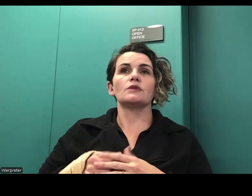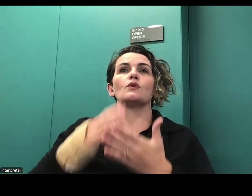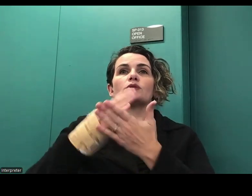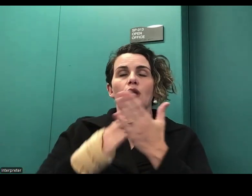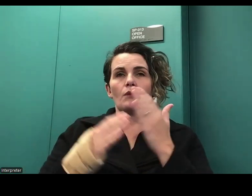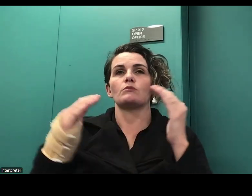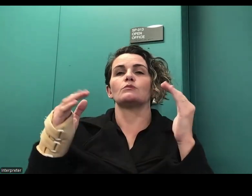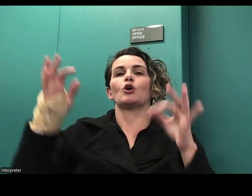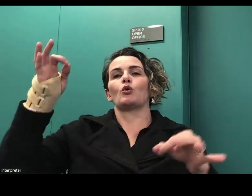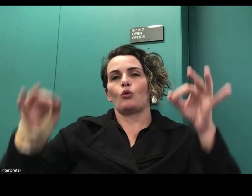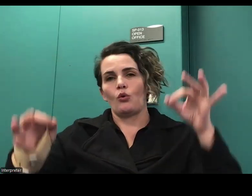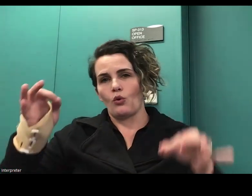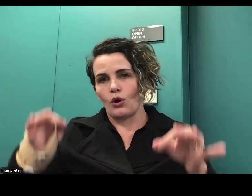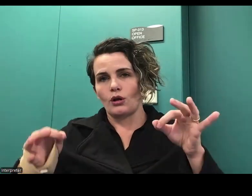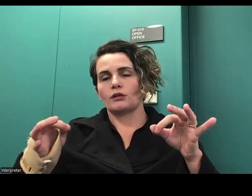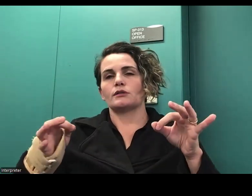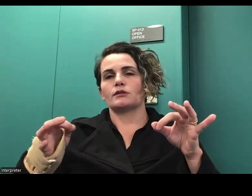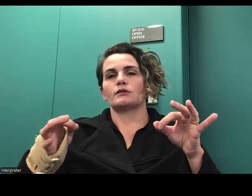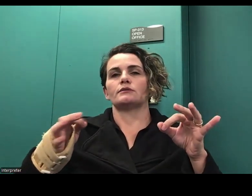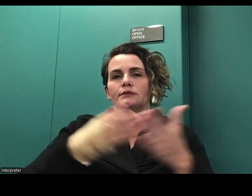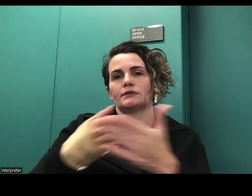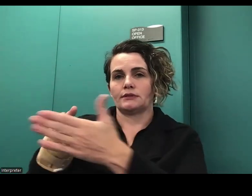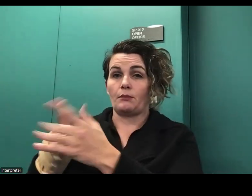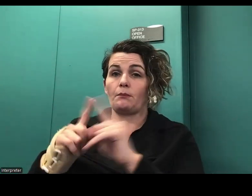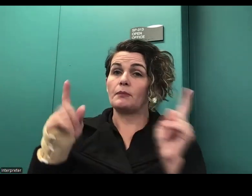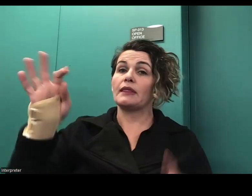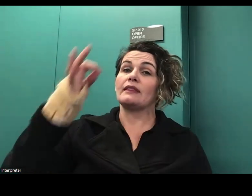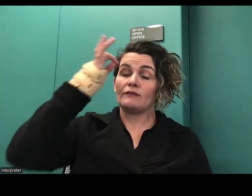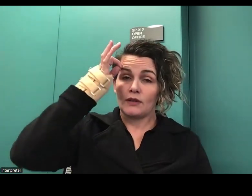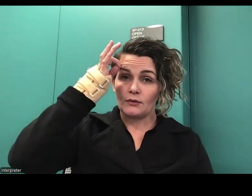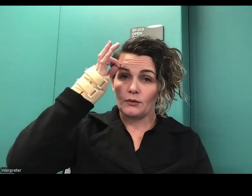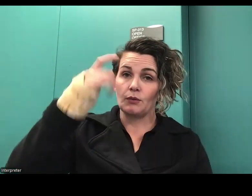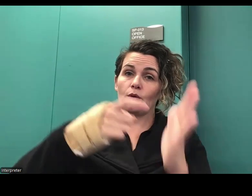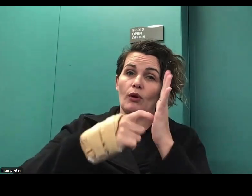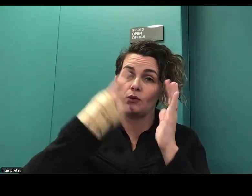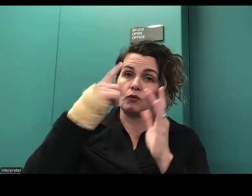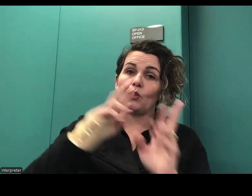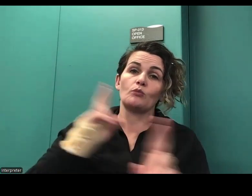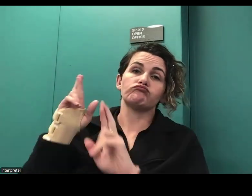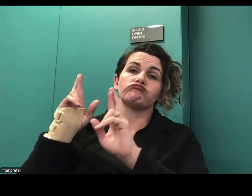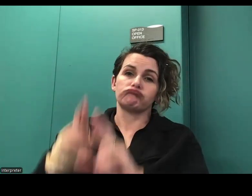court cases that kind of get mixed up in them, but there are federal requirements for reporting, for